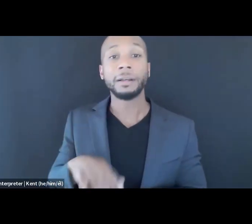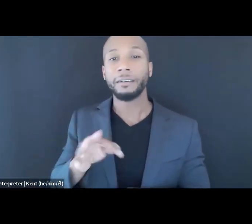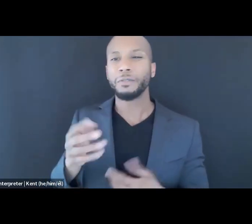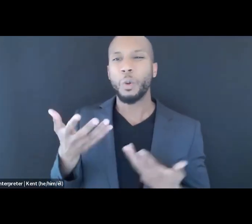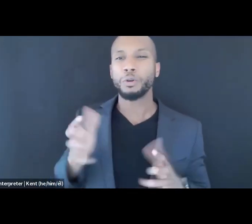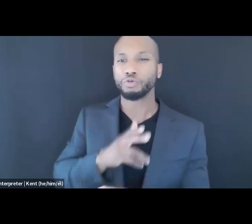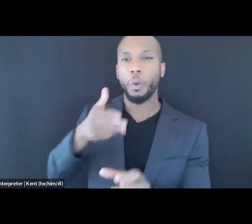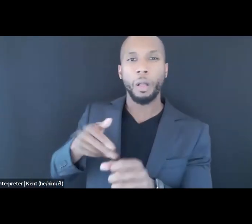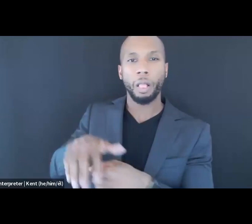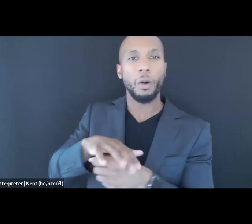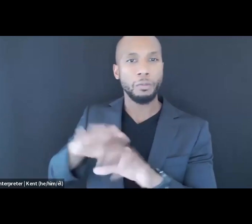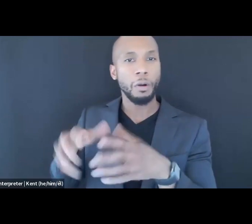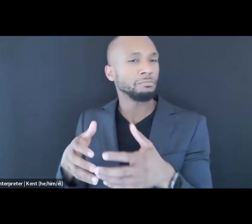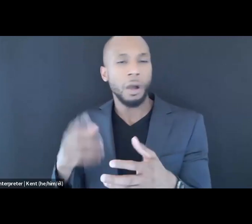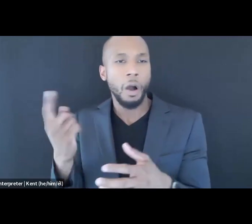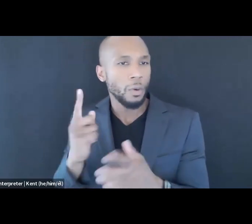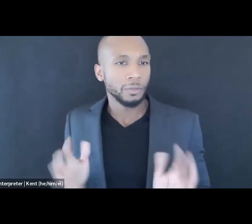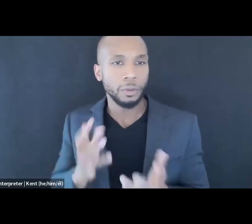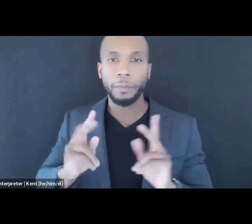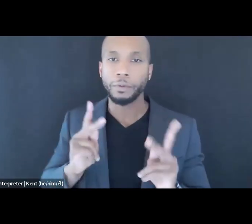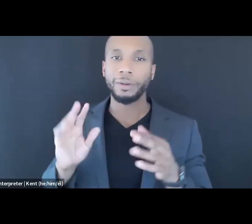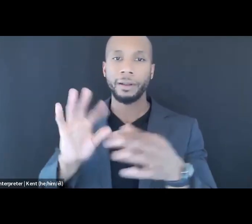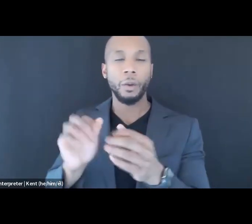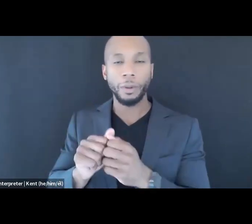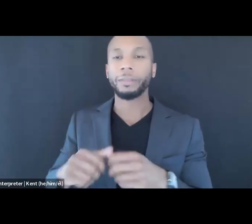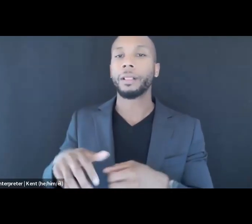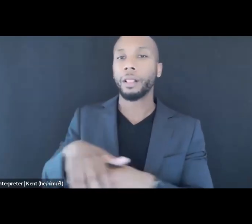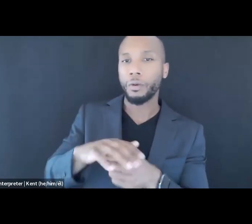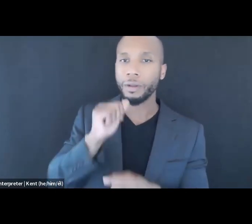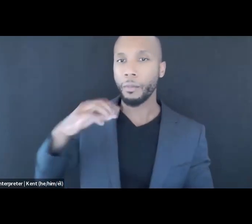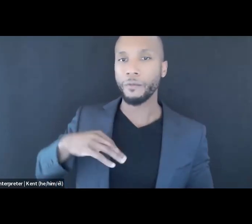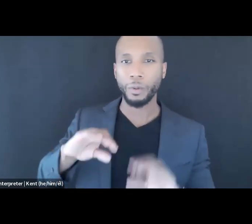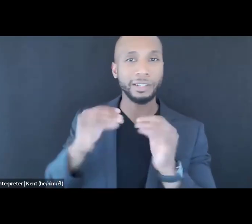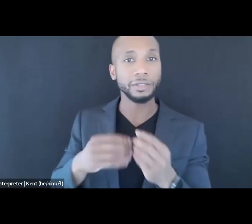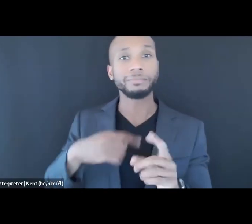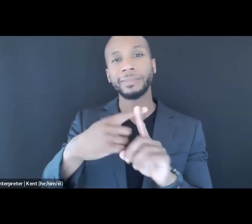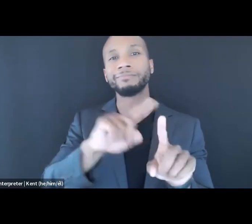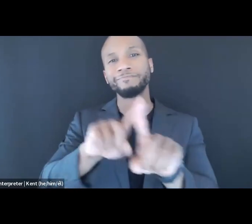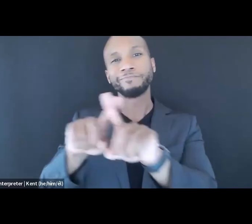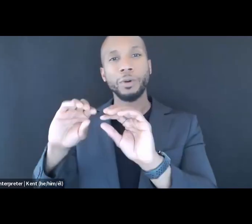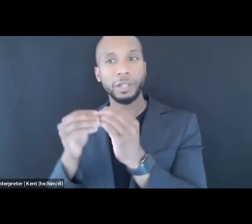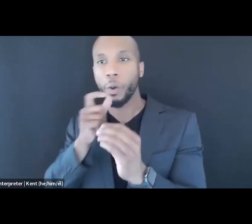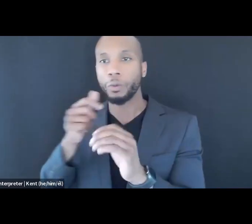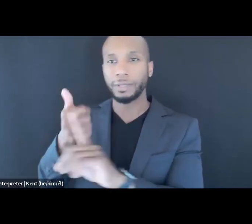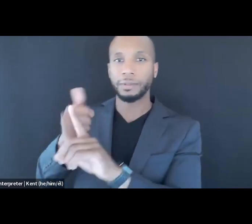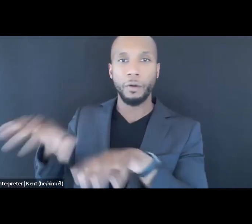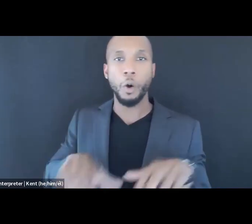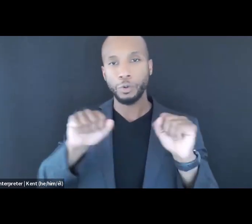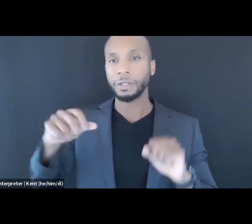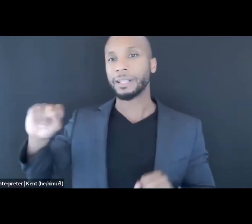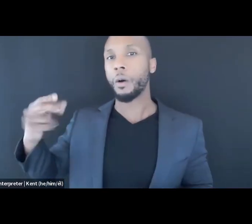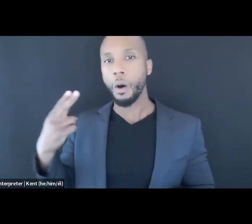thing, I always encourage folks to connect with local nonprofits or other organizations who host town halls,